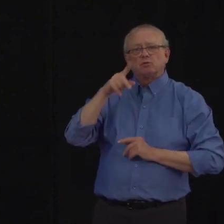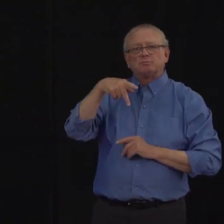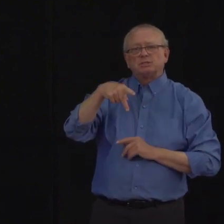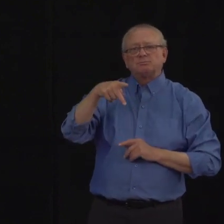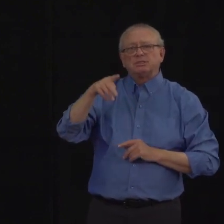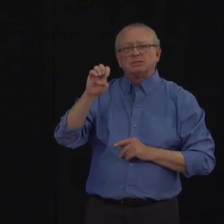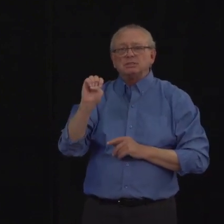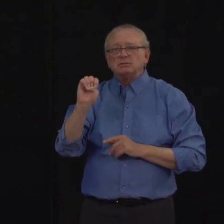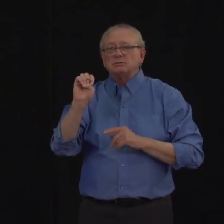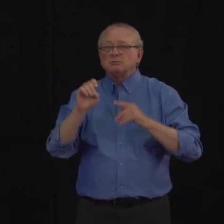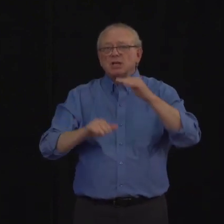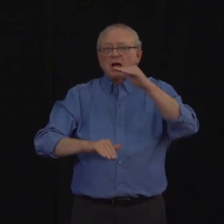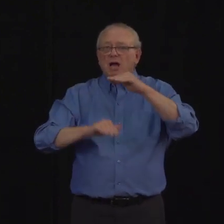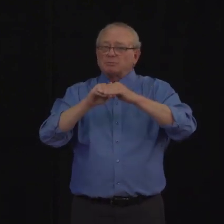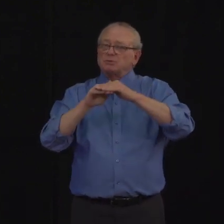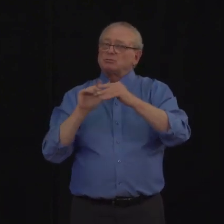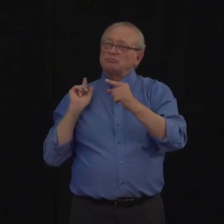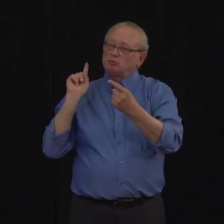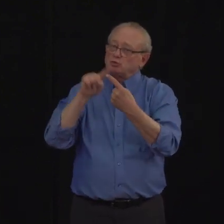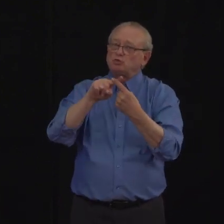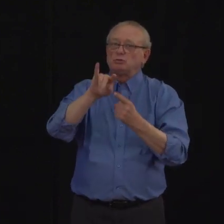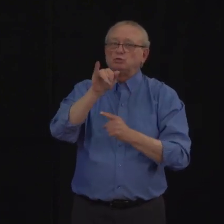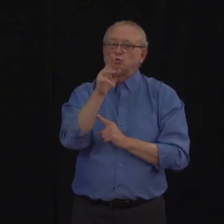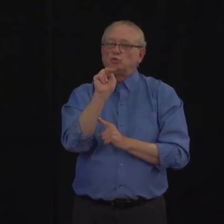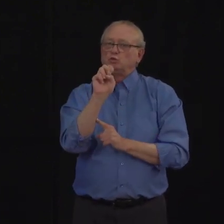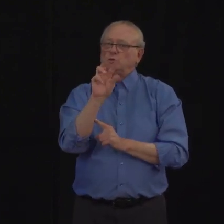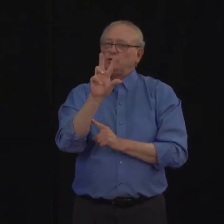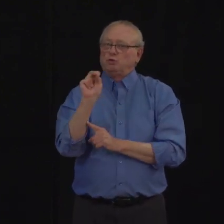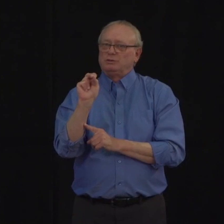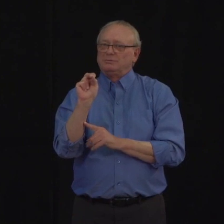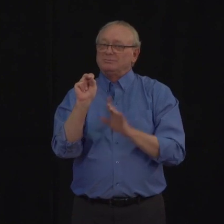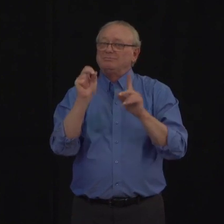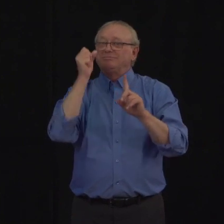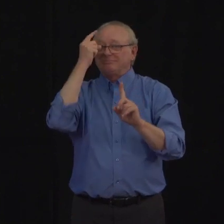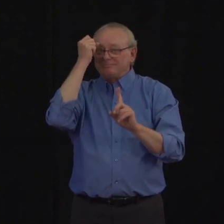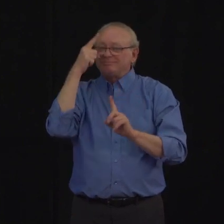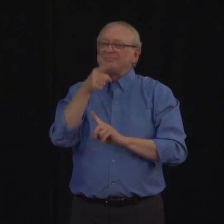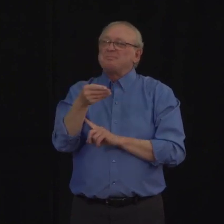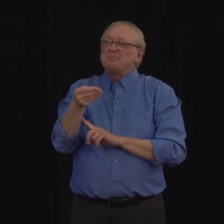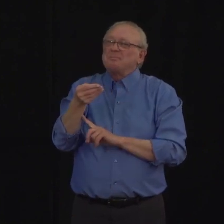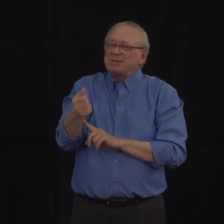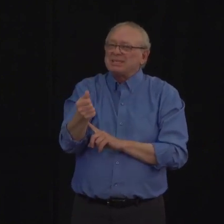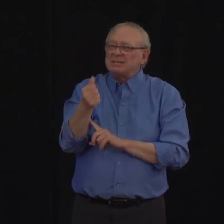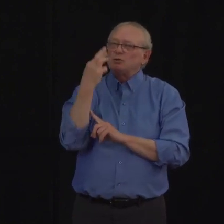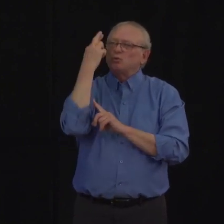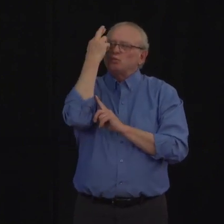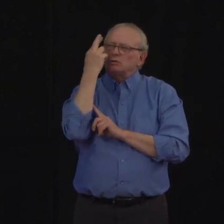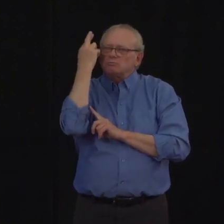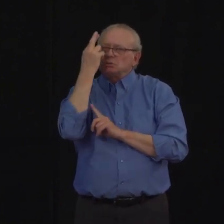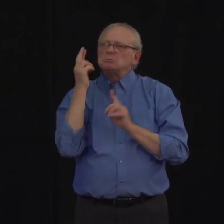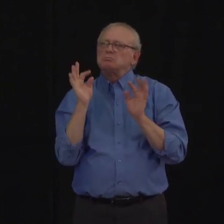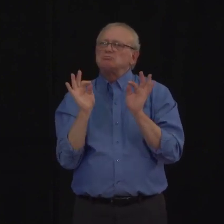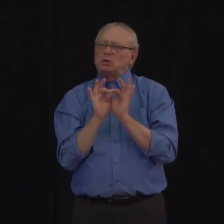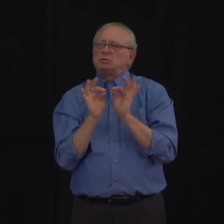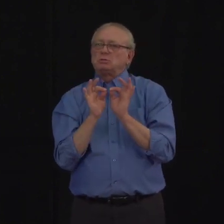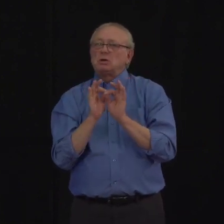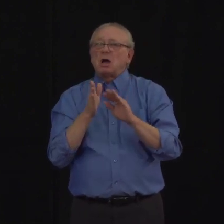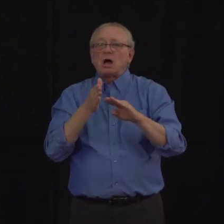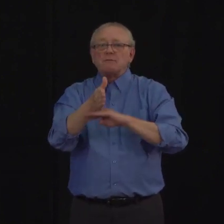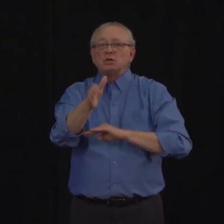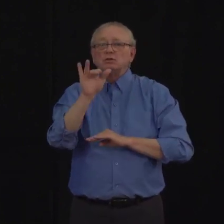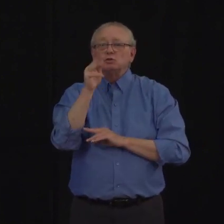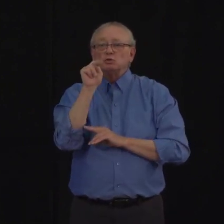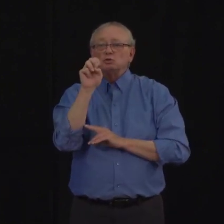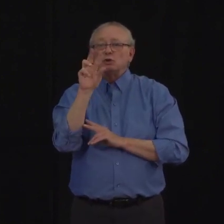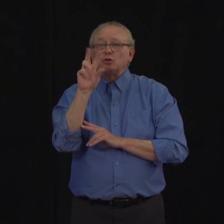price. After June 30th, they will need to get PPE from their own suppliers. I'd like to be clear.